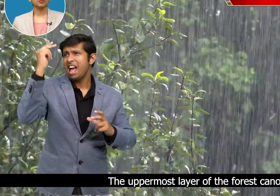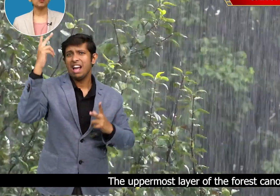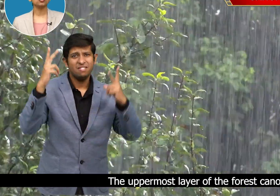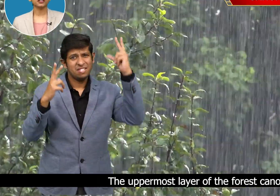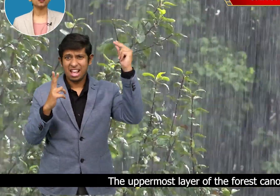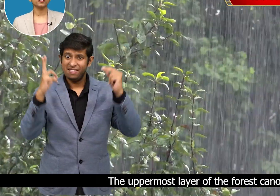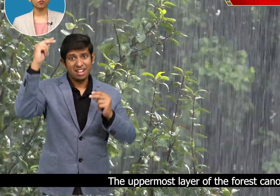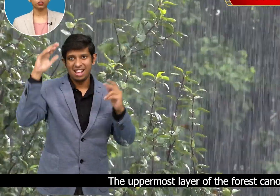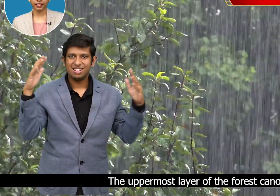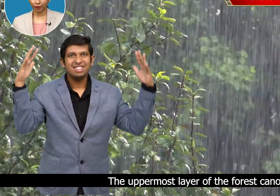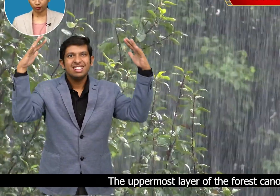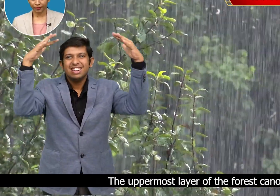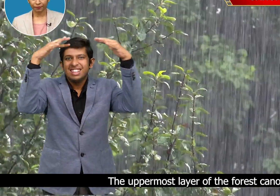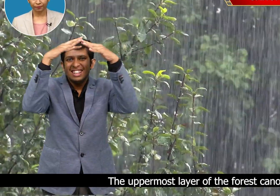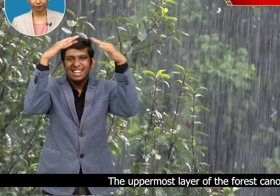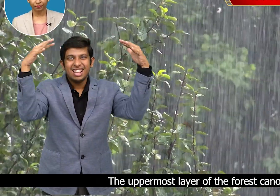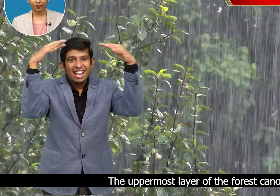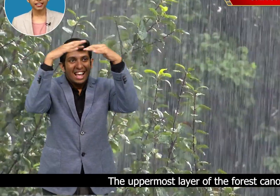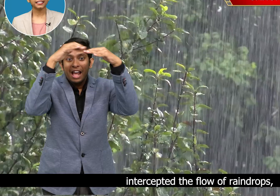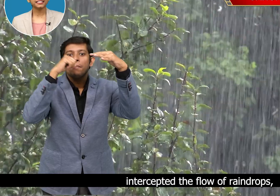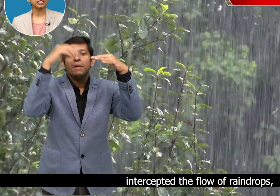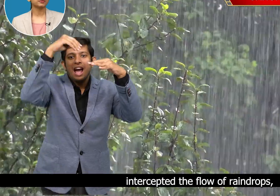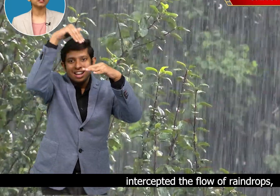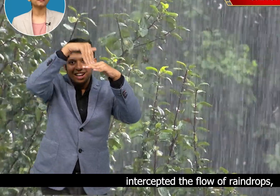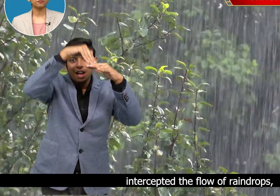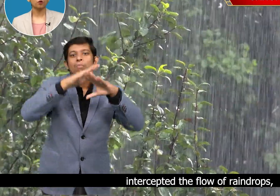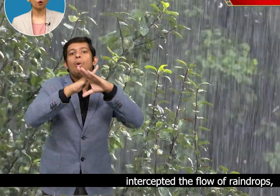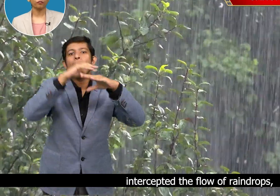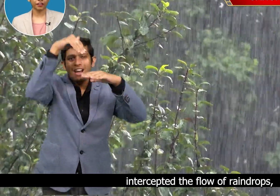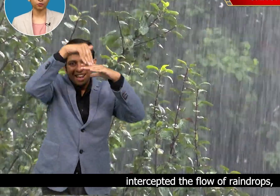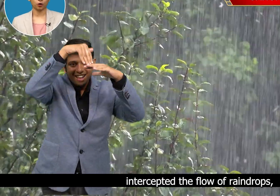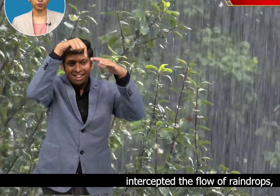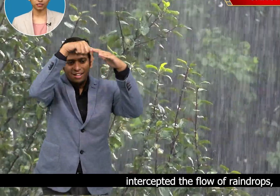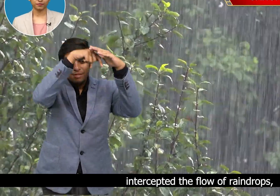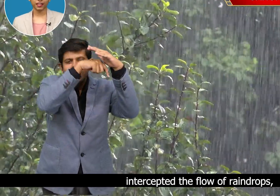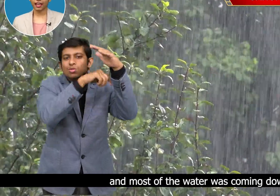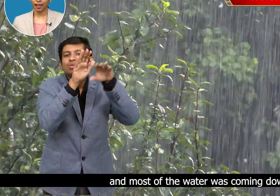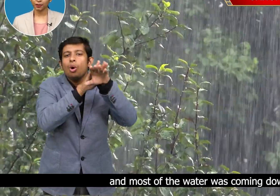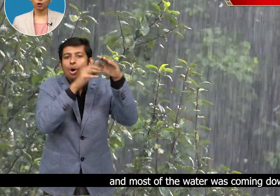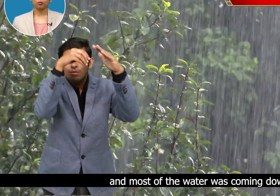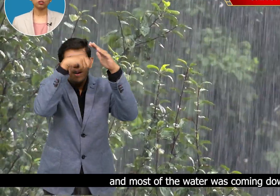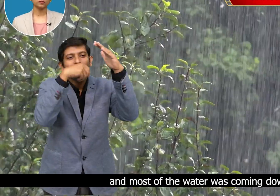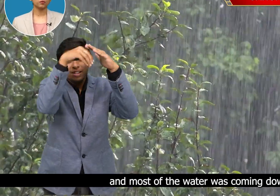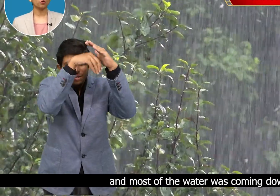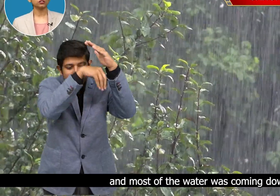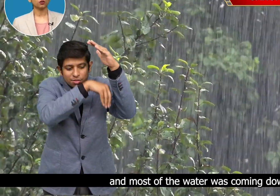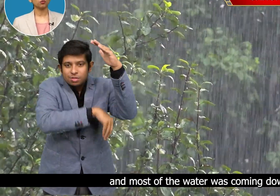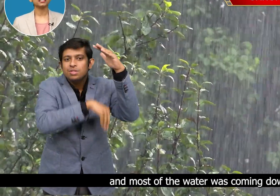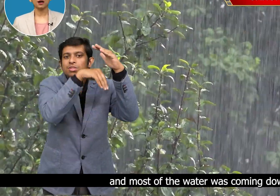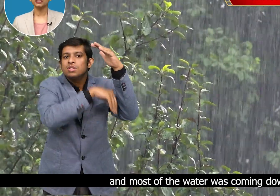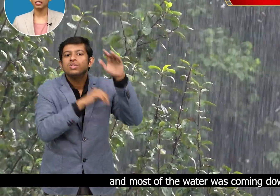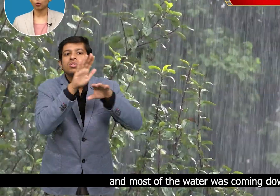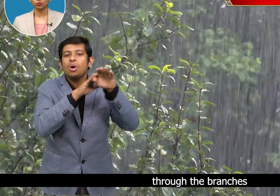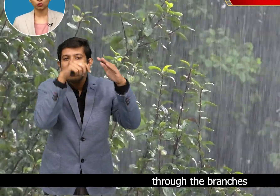The uppermost layer of the forest canopy intercepted the flow of raindrops, and most of the water